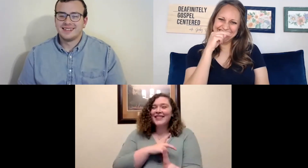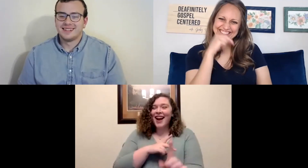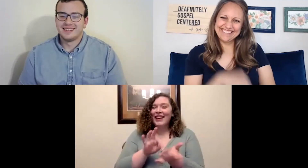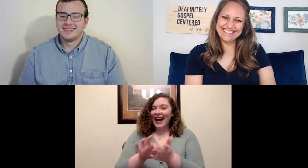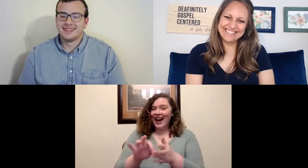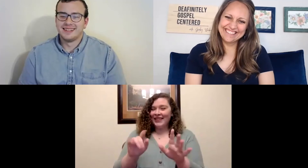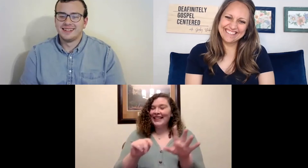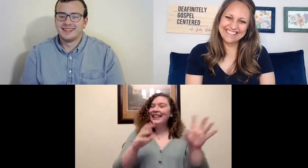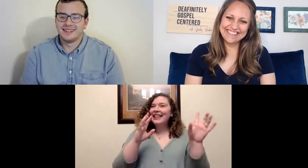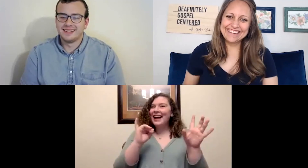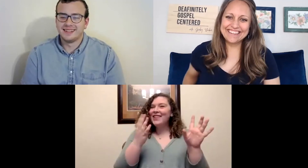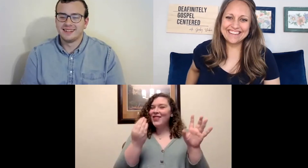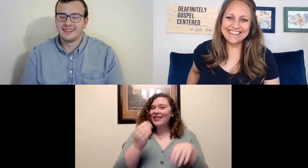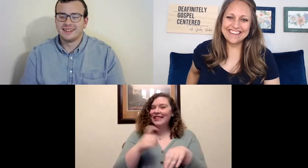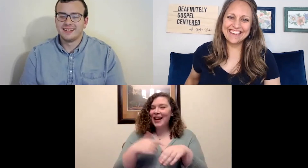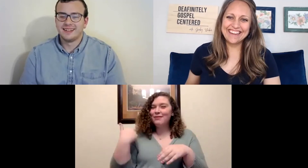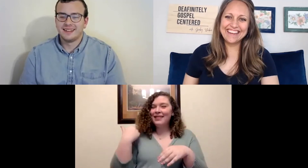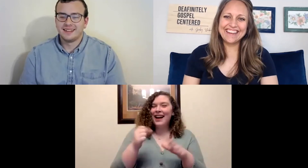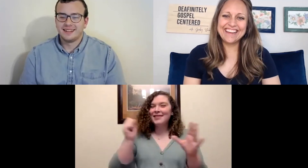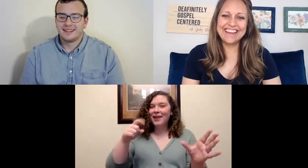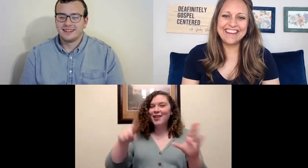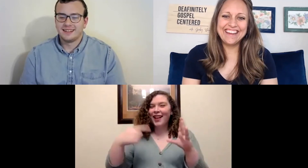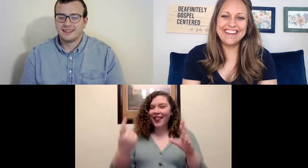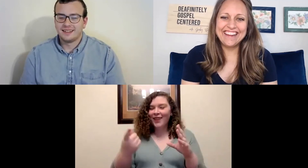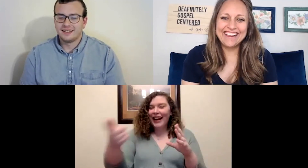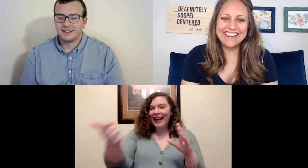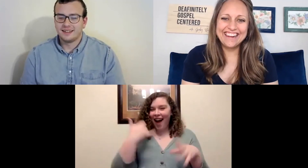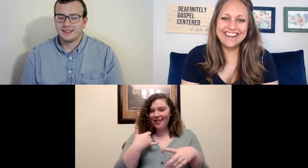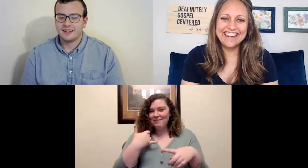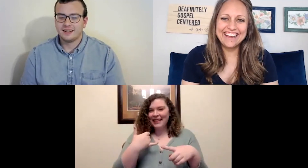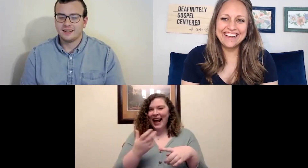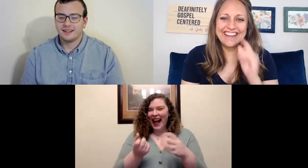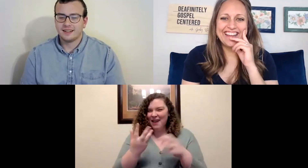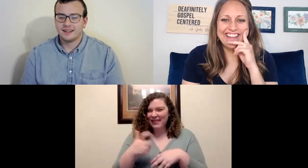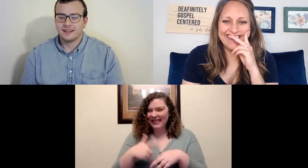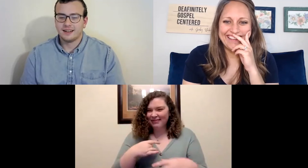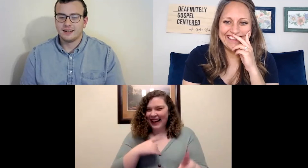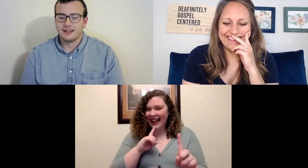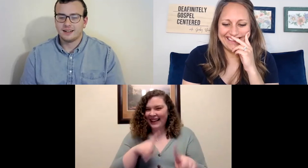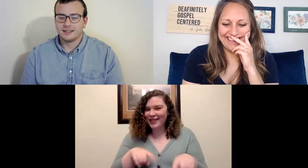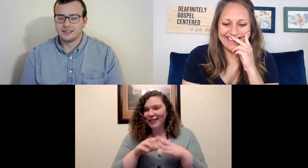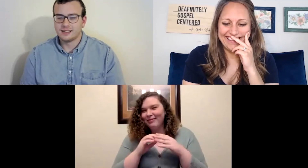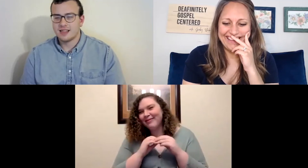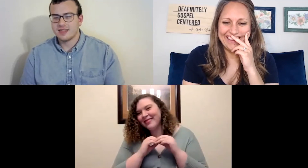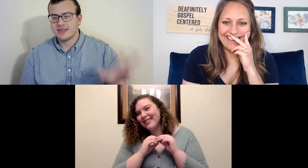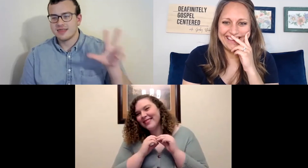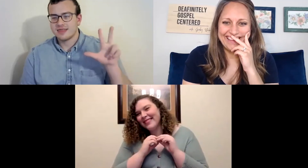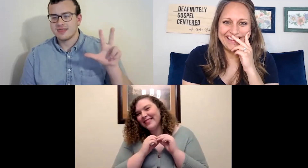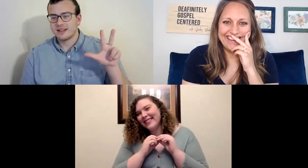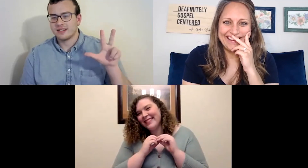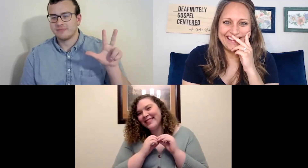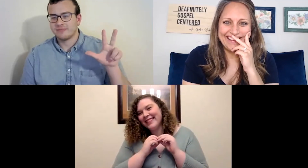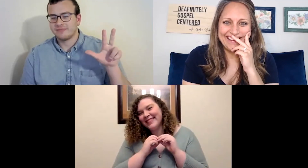Oh, shut up. Well, I mean, it's true. It's true. So Dakota actually went through and counted, and 14 times in the last semester alone, he has called me. And how many times